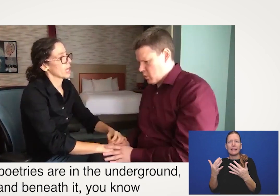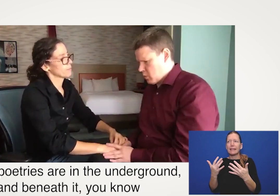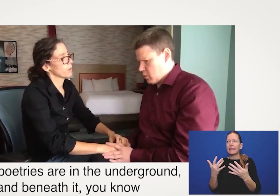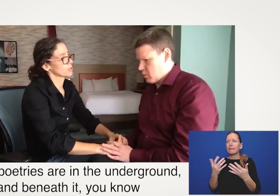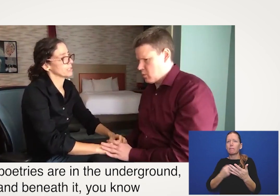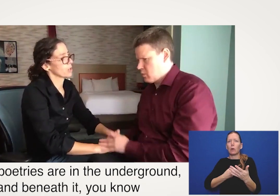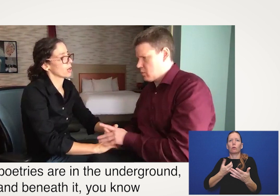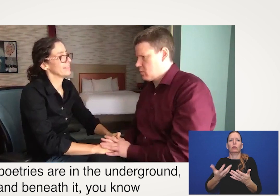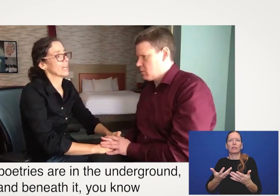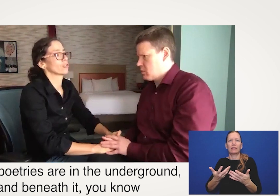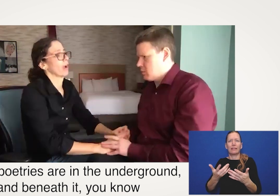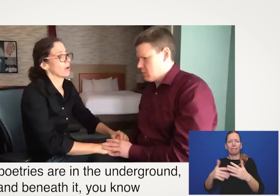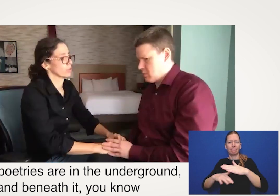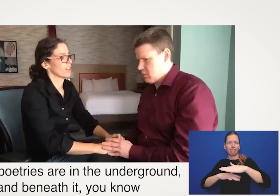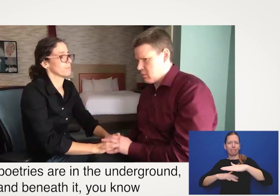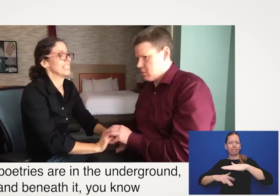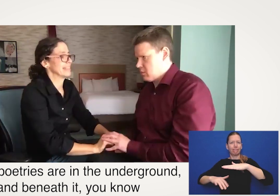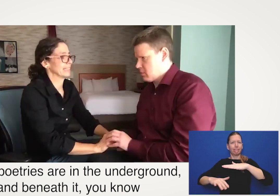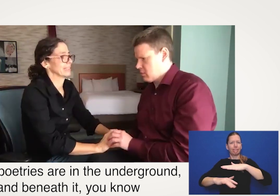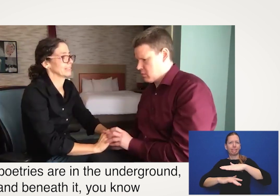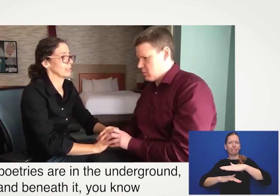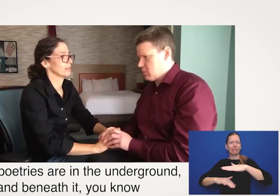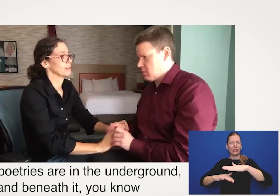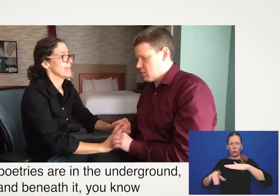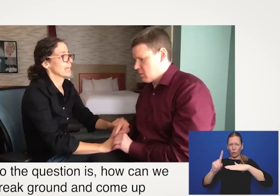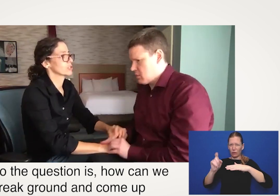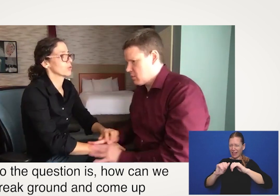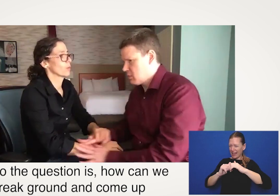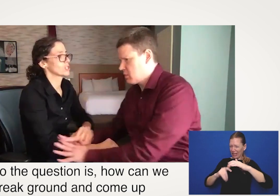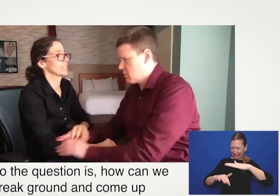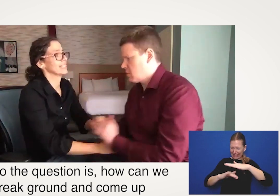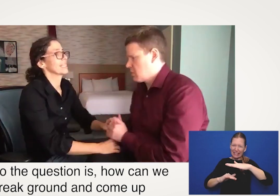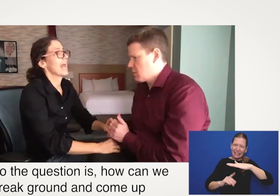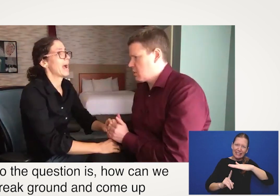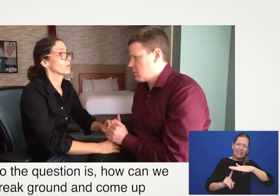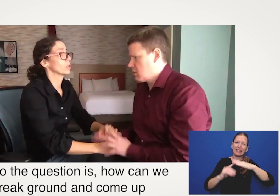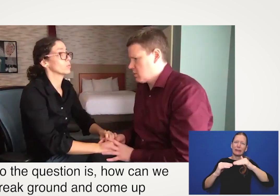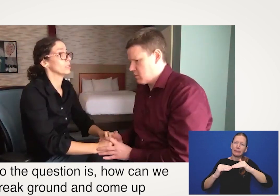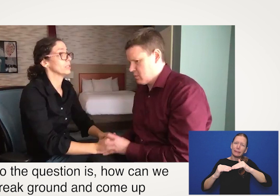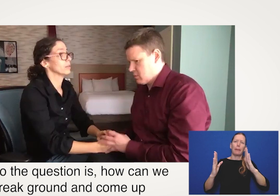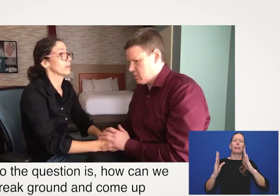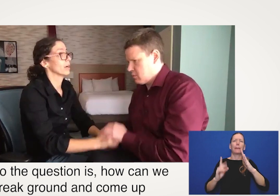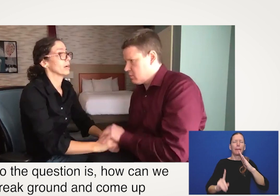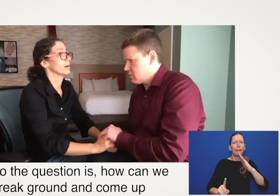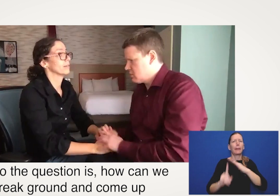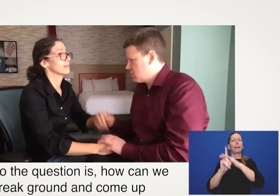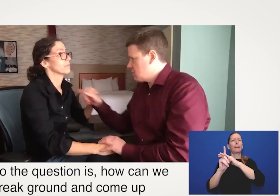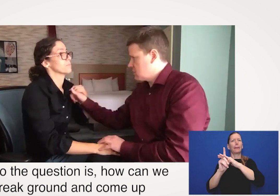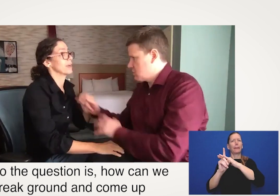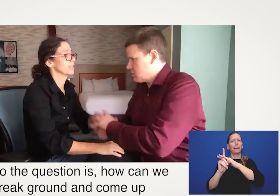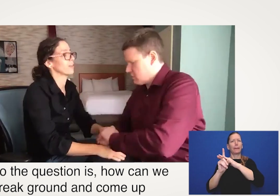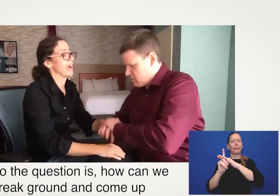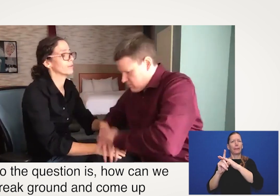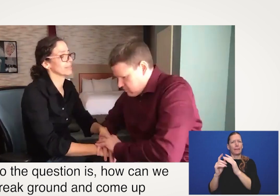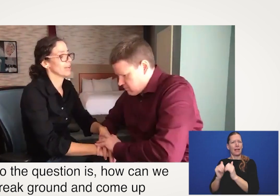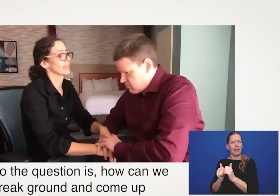A lot of poetries are in the underground, kind of beneath it, And so the question is, how can we